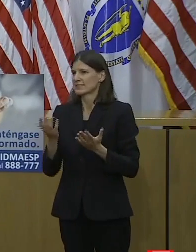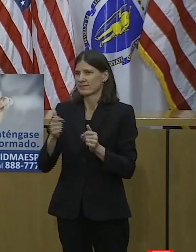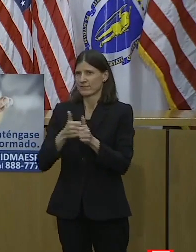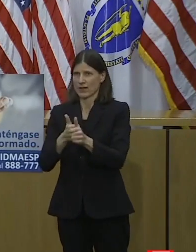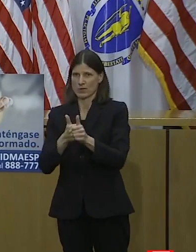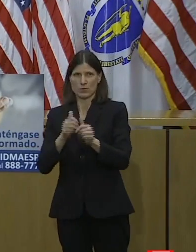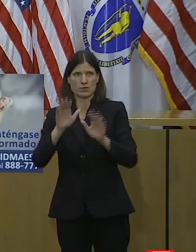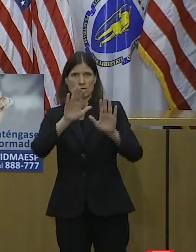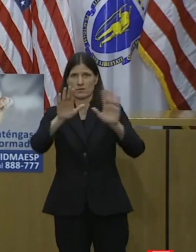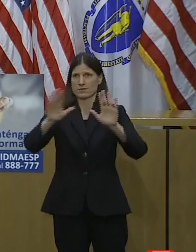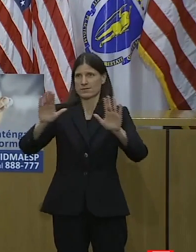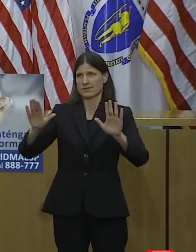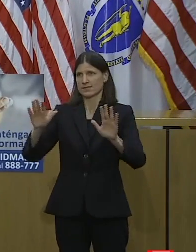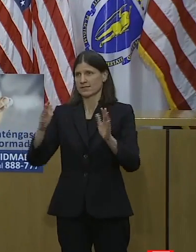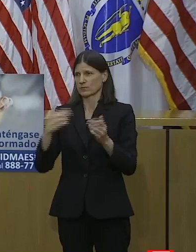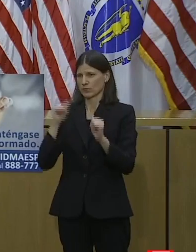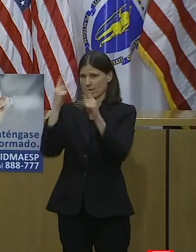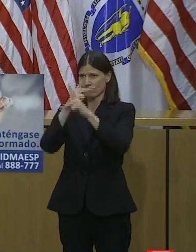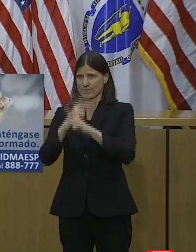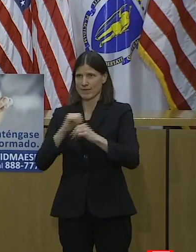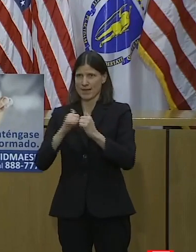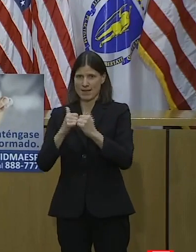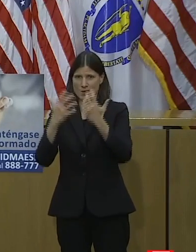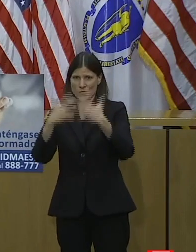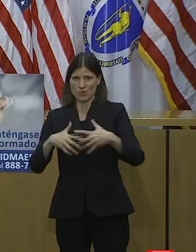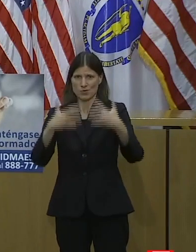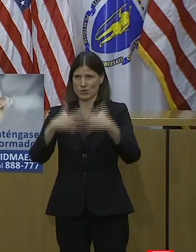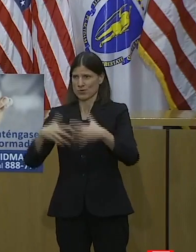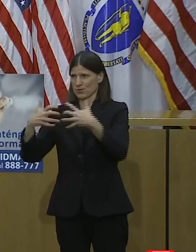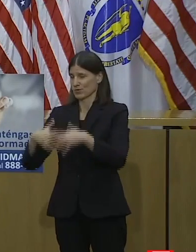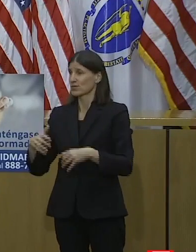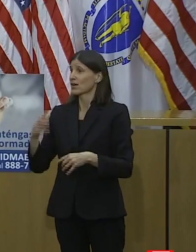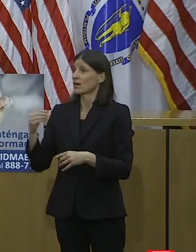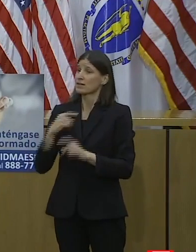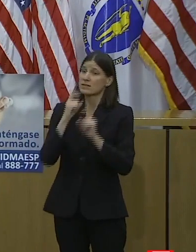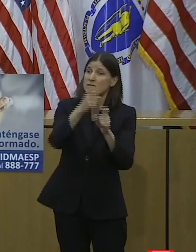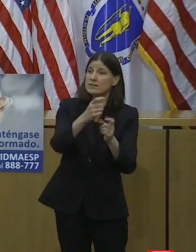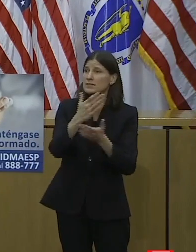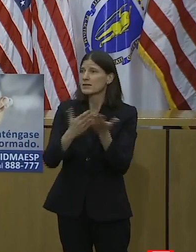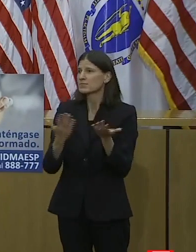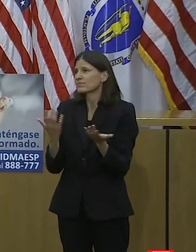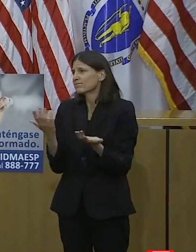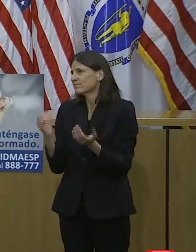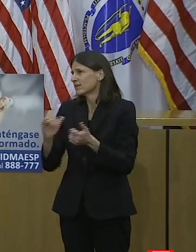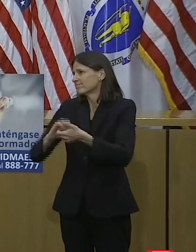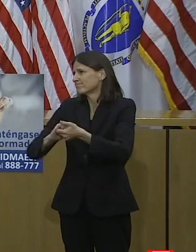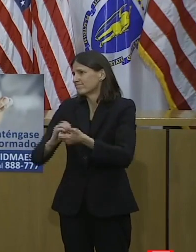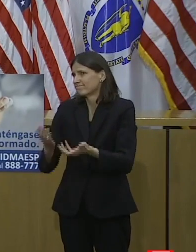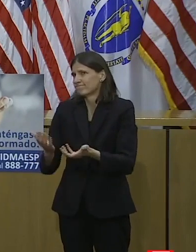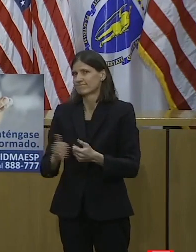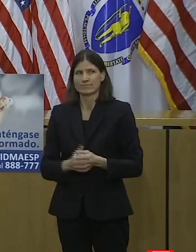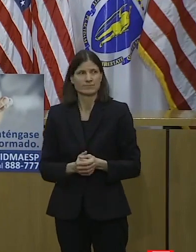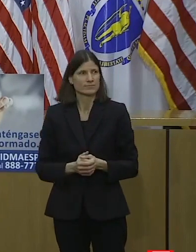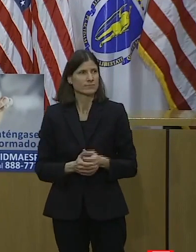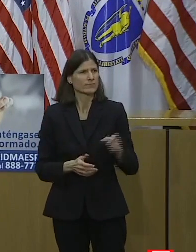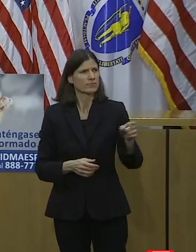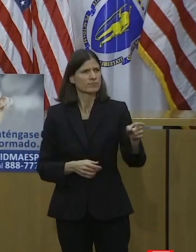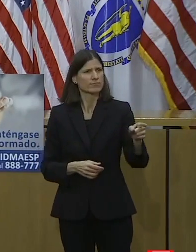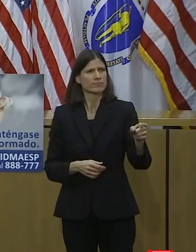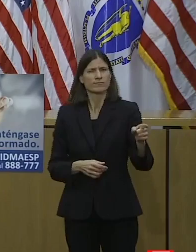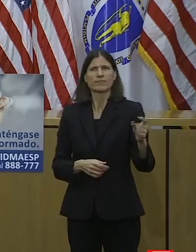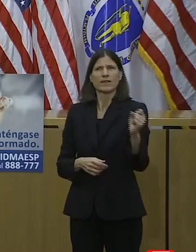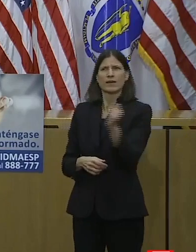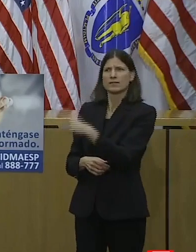in through a whole variety of different routes and processes. Governor, the Mass Nurses Association raised some concerns about